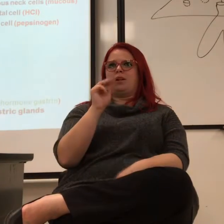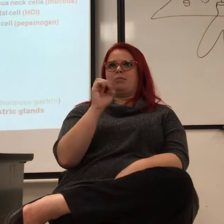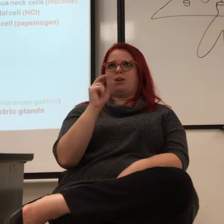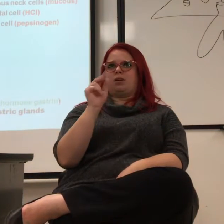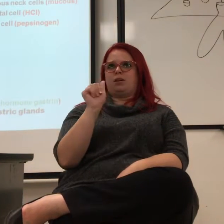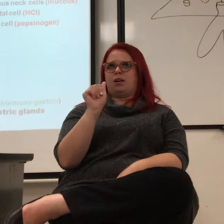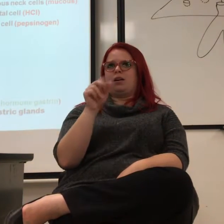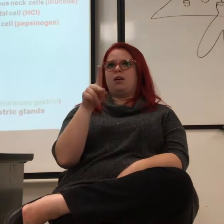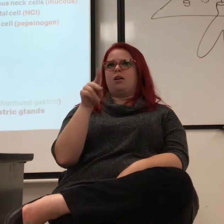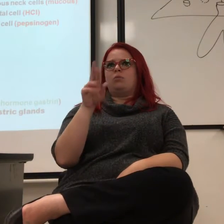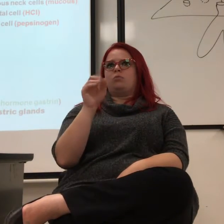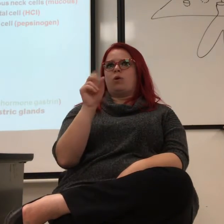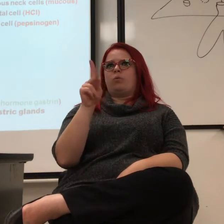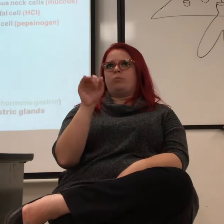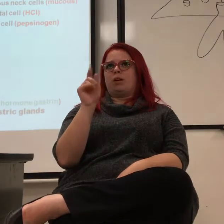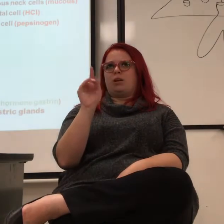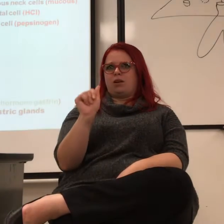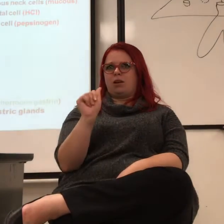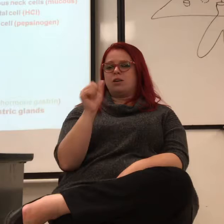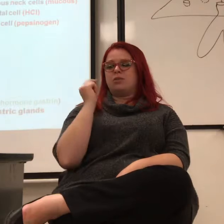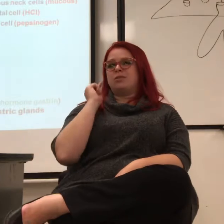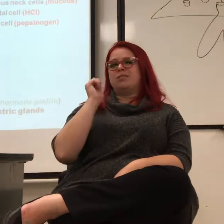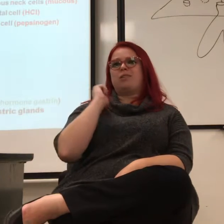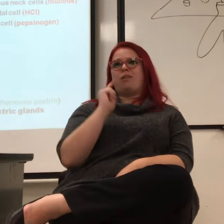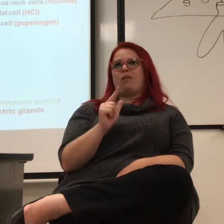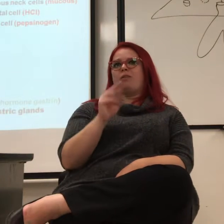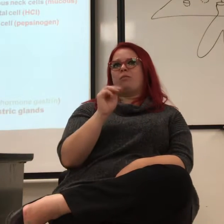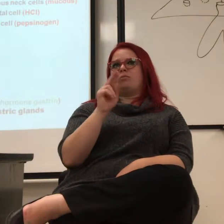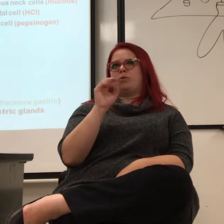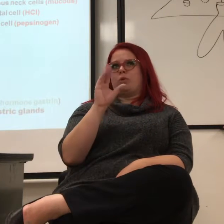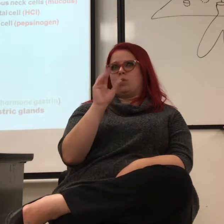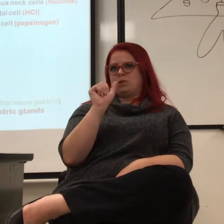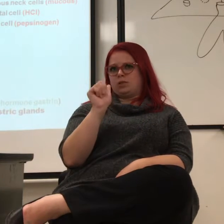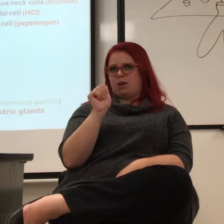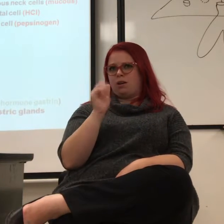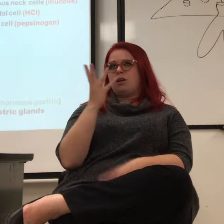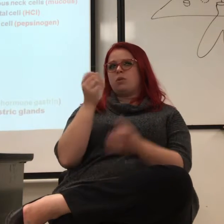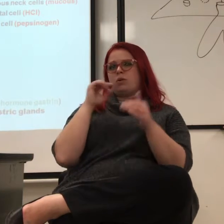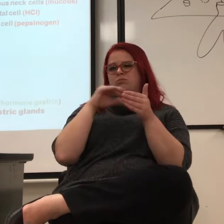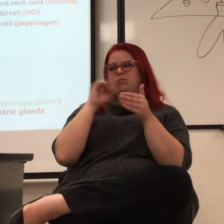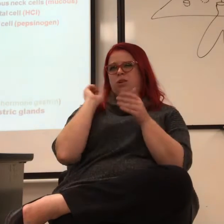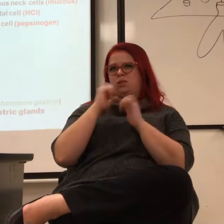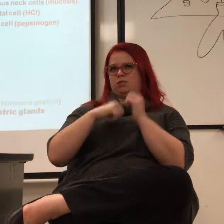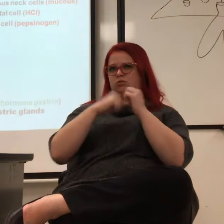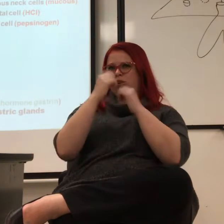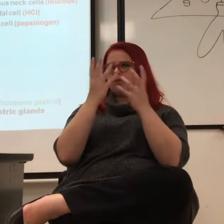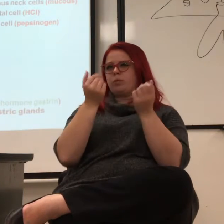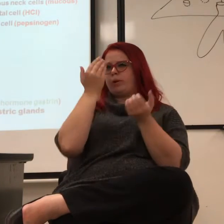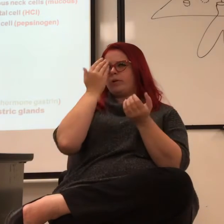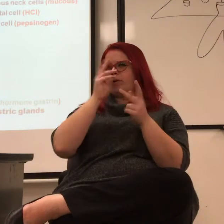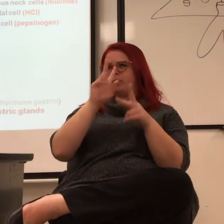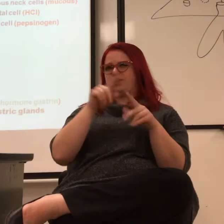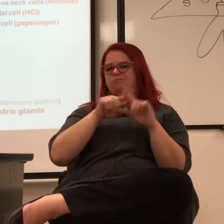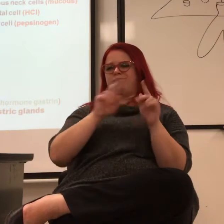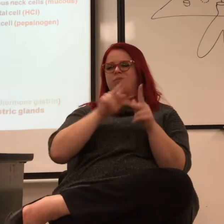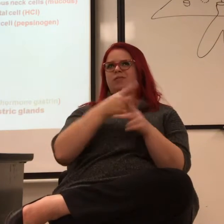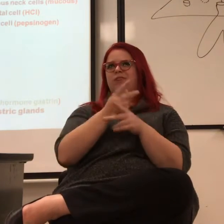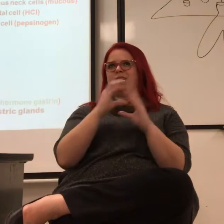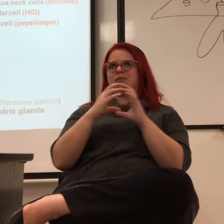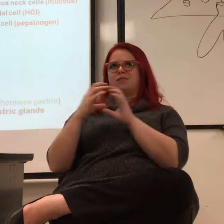mucosa. Okay, and this is the structure we want to study. And these are the cell types you want to know.